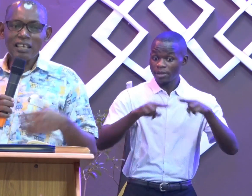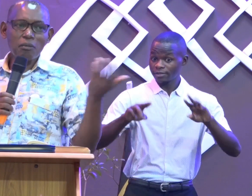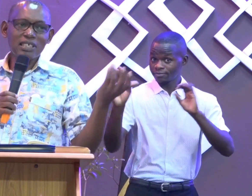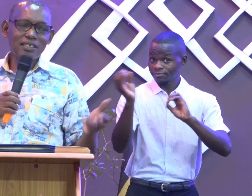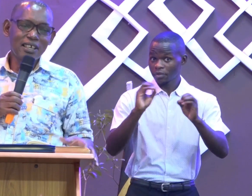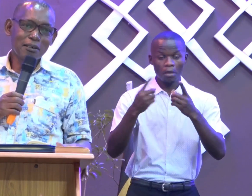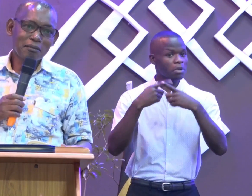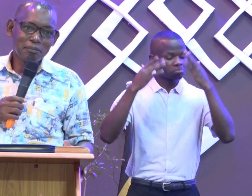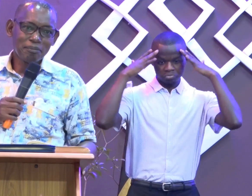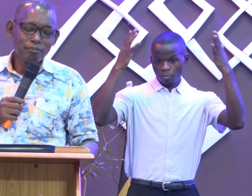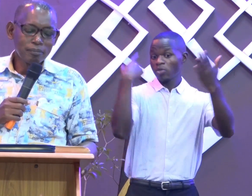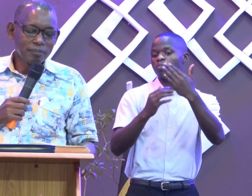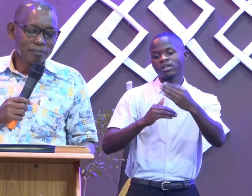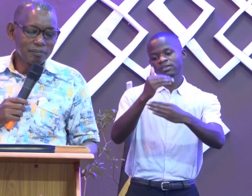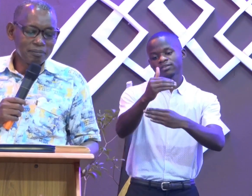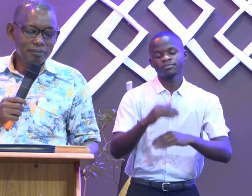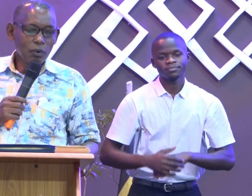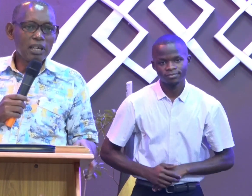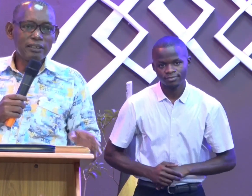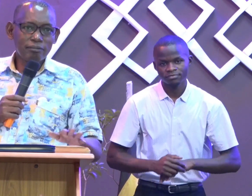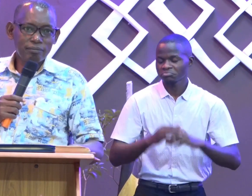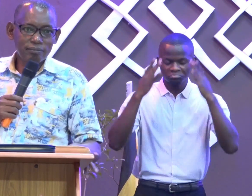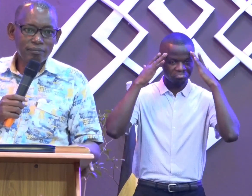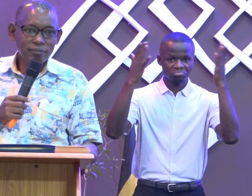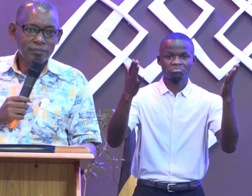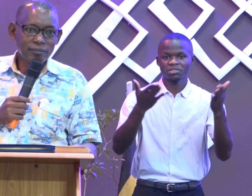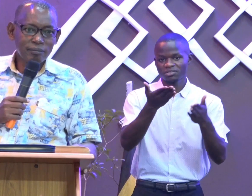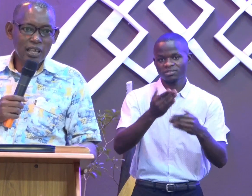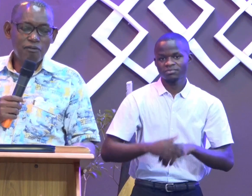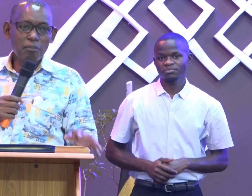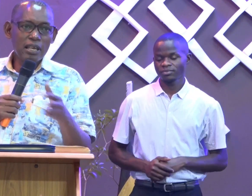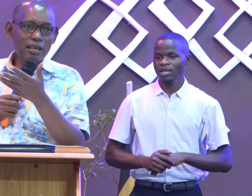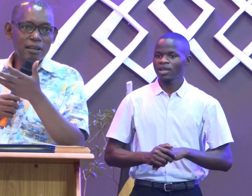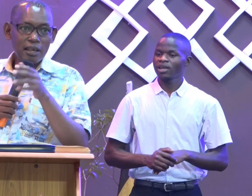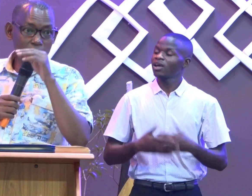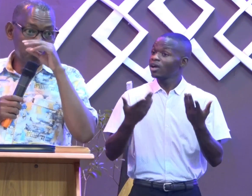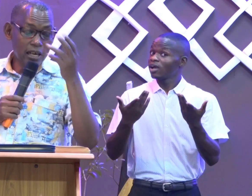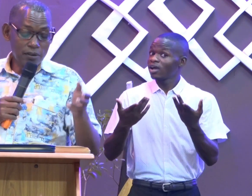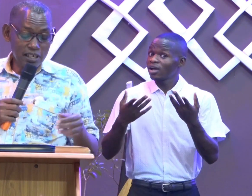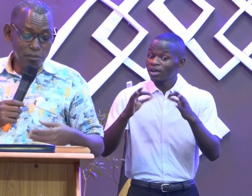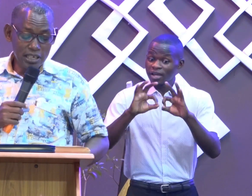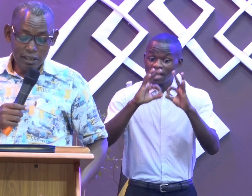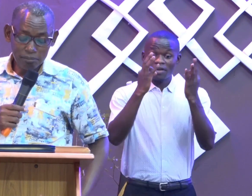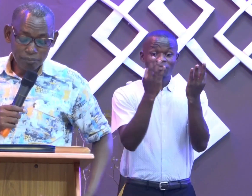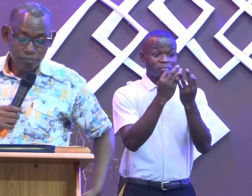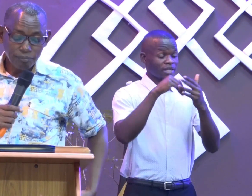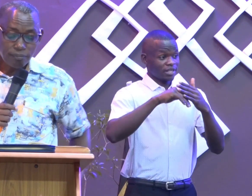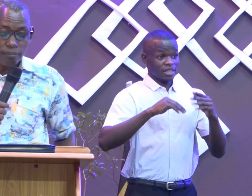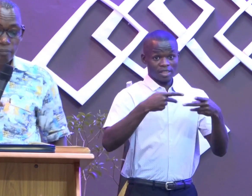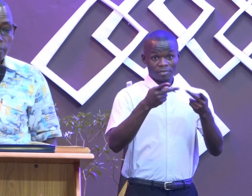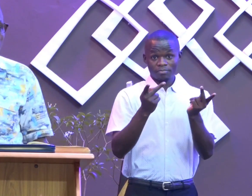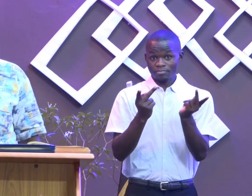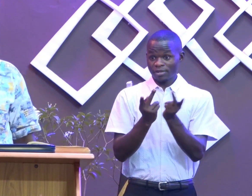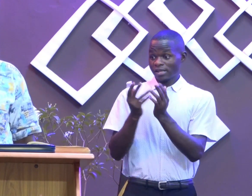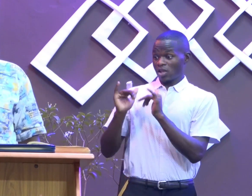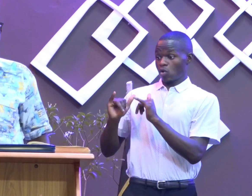come. Naye tomanyi kiddako. But you don't know what is next. Tomanyi. You do not know. Nina family eyo ku kyalo gye mbeera. There is a